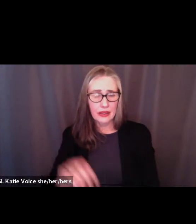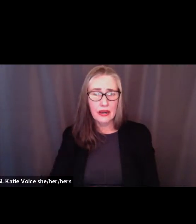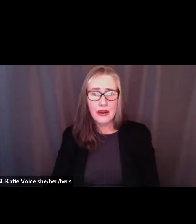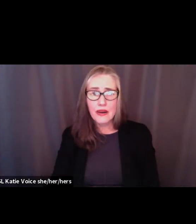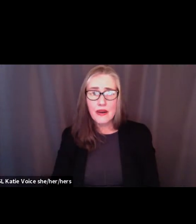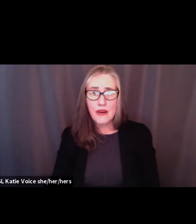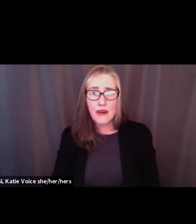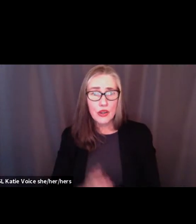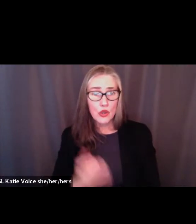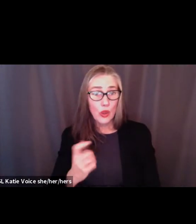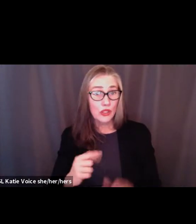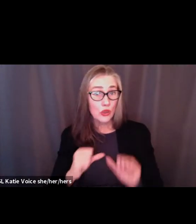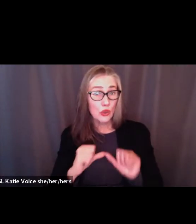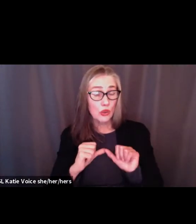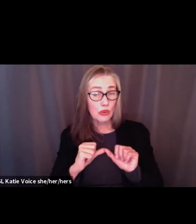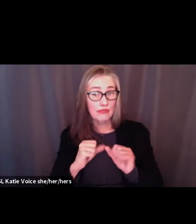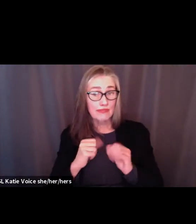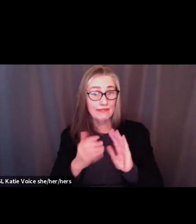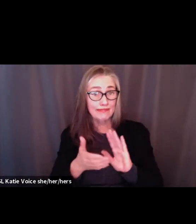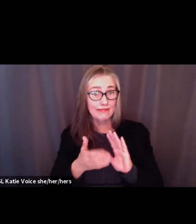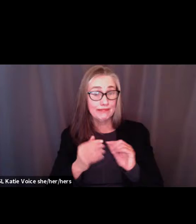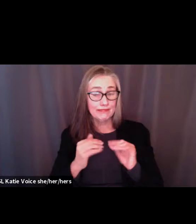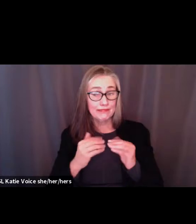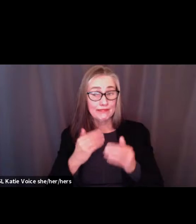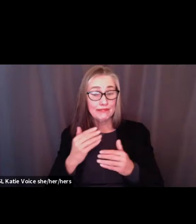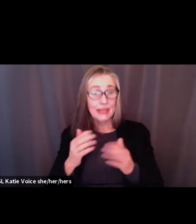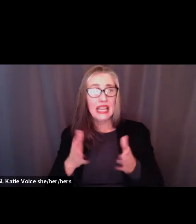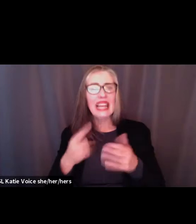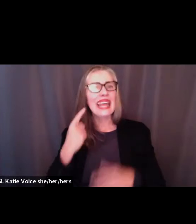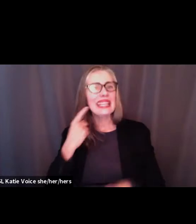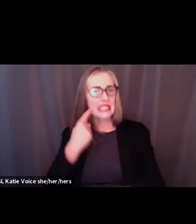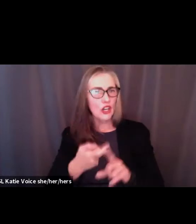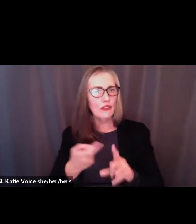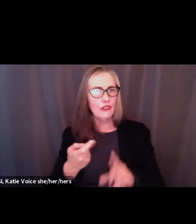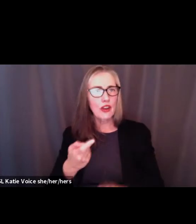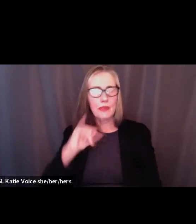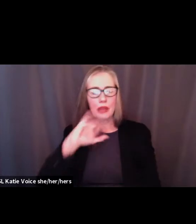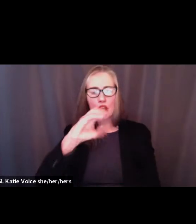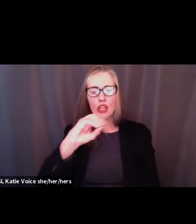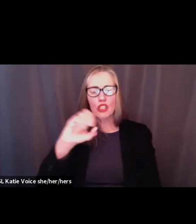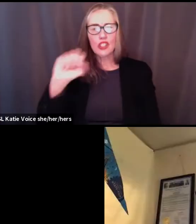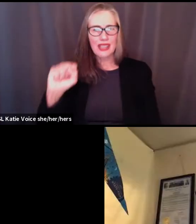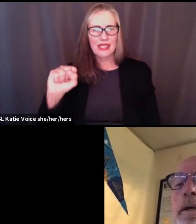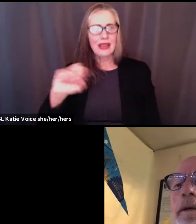on. Let's hear with Jess so we have an even number of speakers and then we can move on.